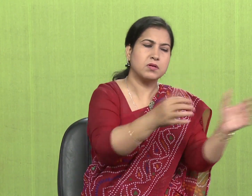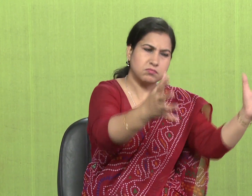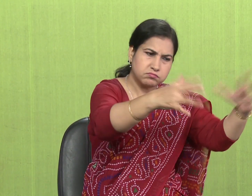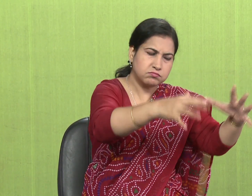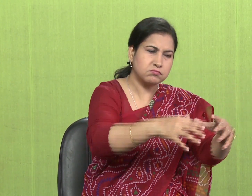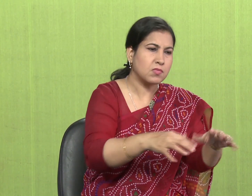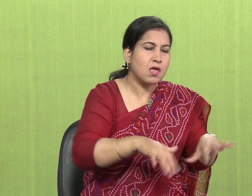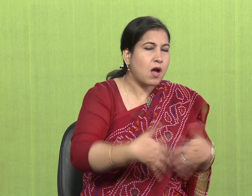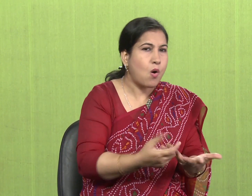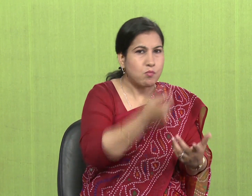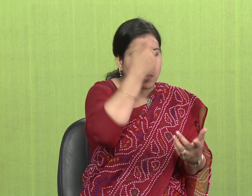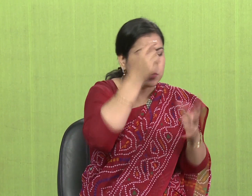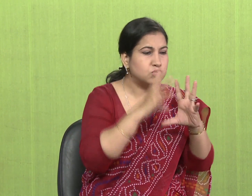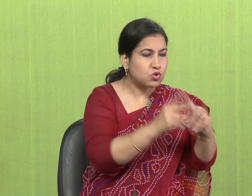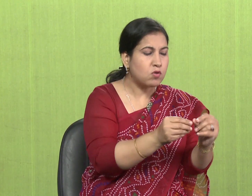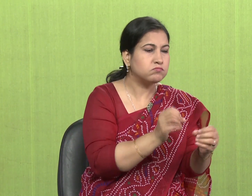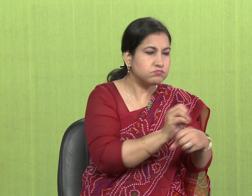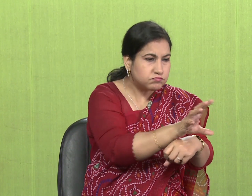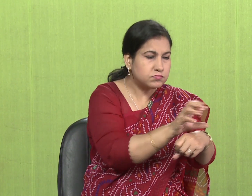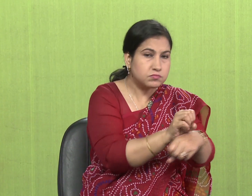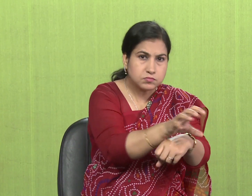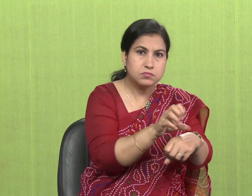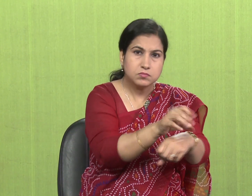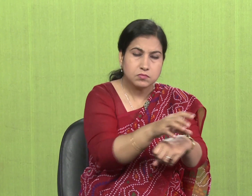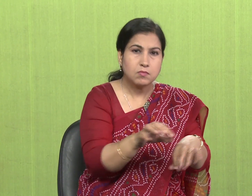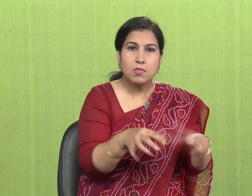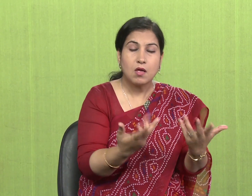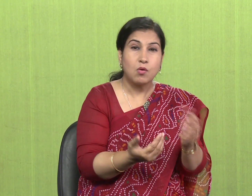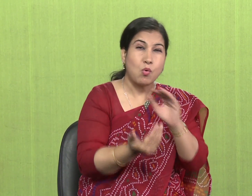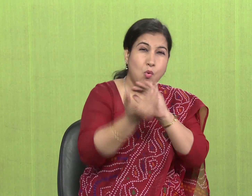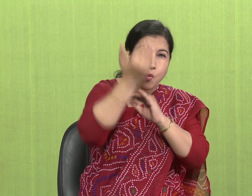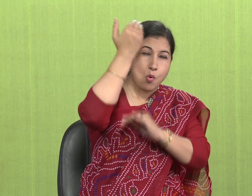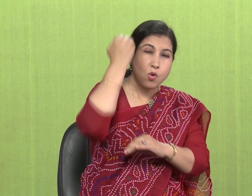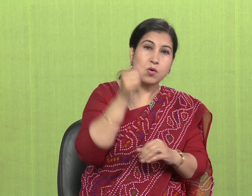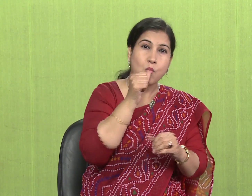repair and deepen old water bodies.